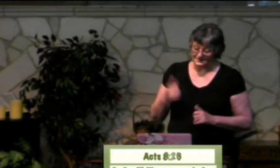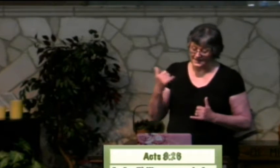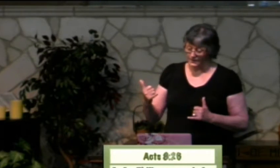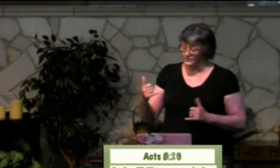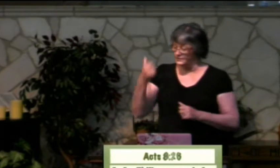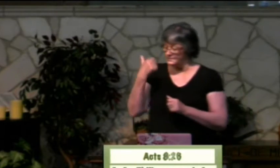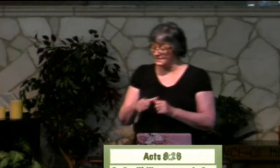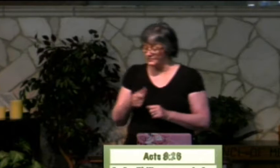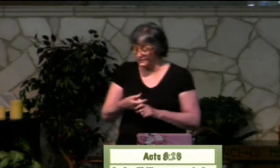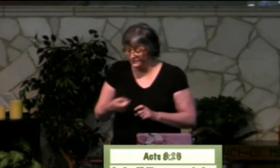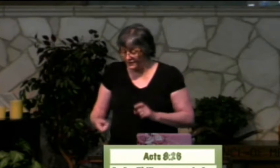Now, we remember from